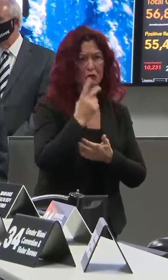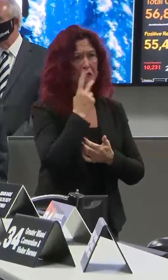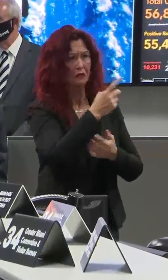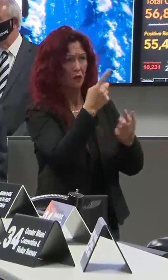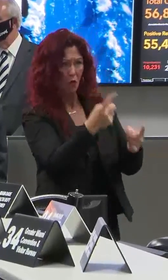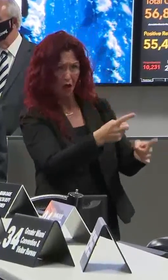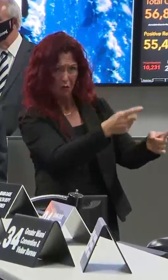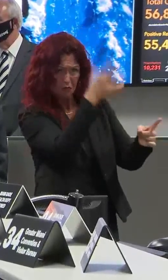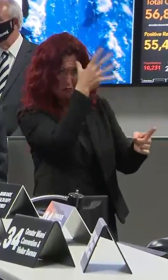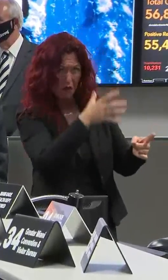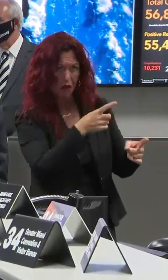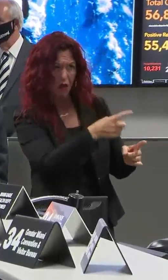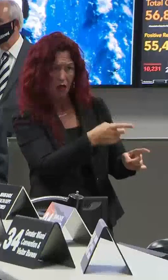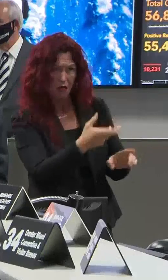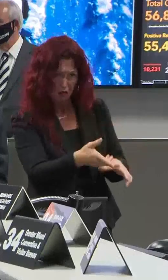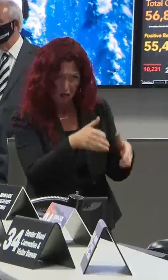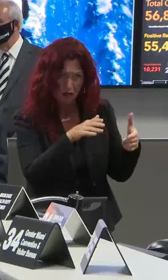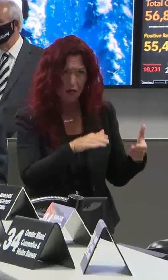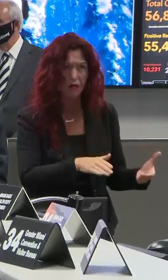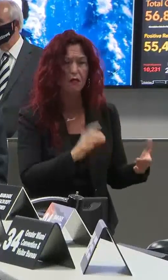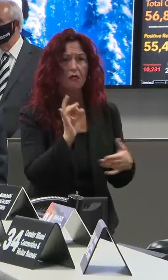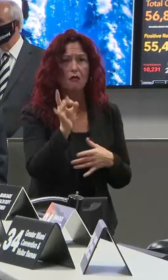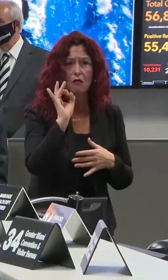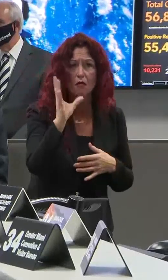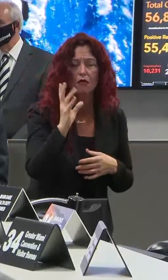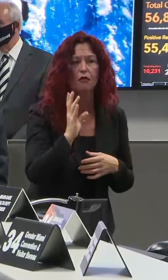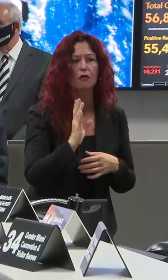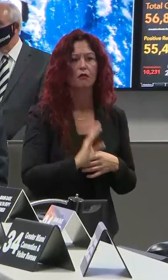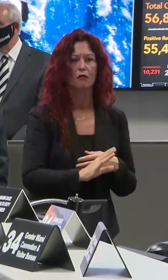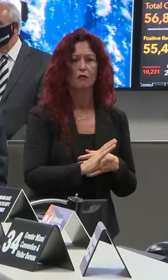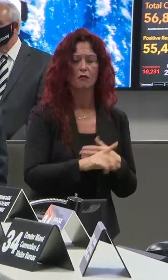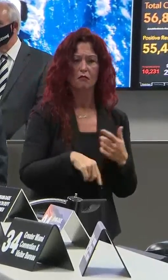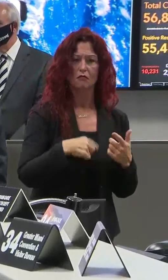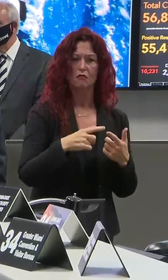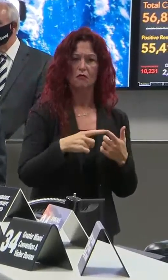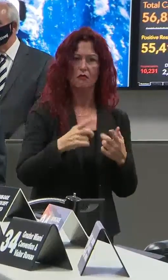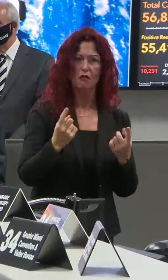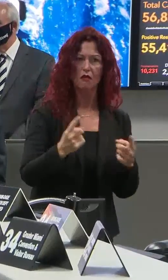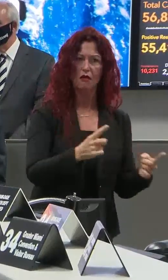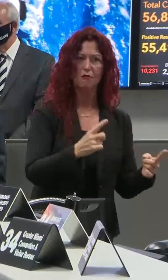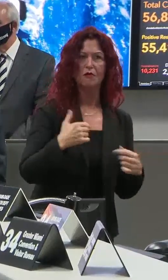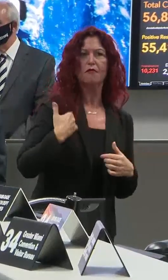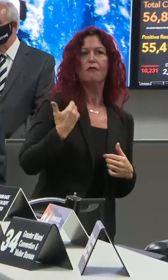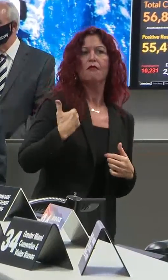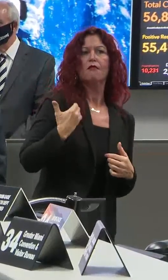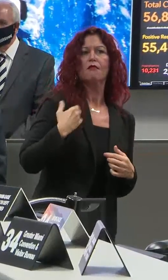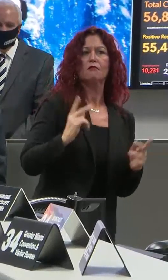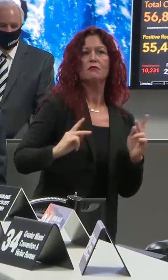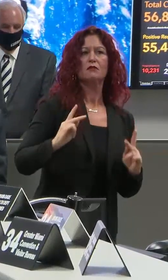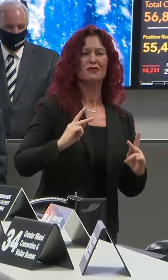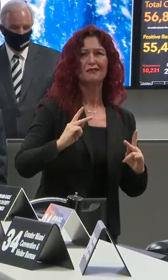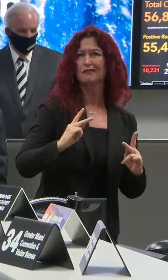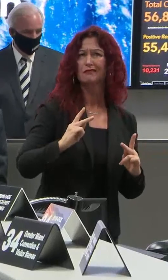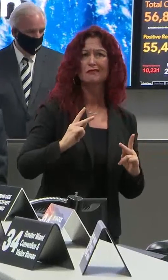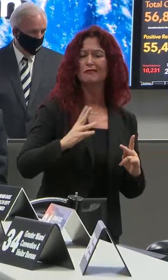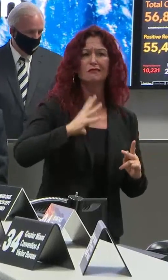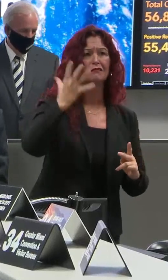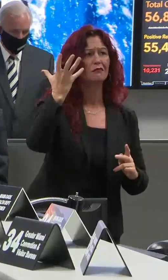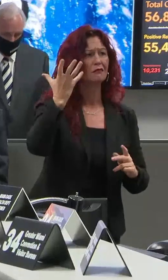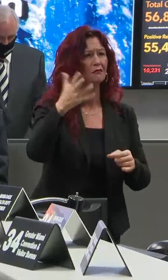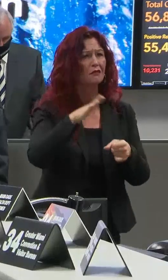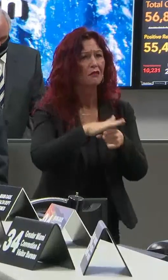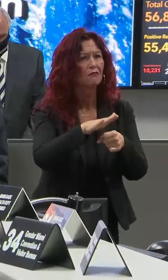brutality in action. However, we also experienced the power of the next generation, raising their voices and saying, enough is